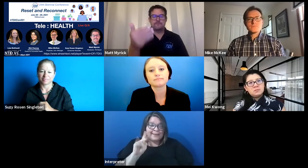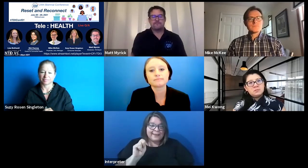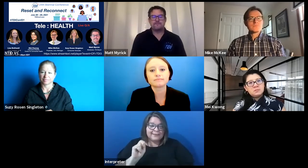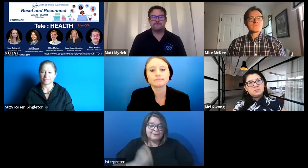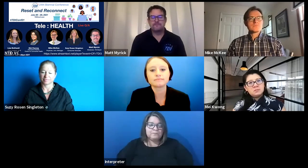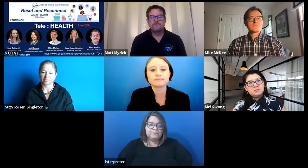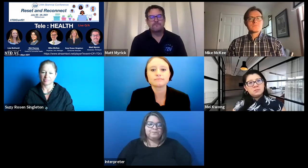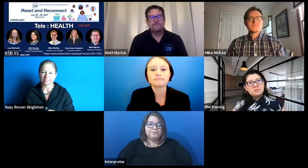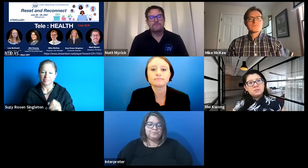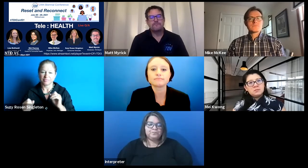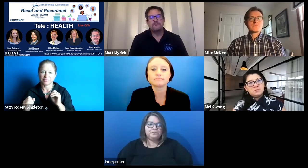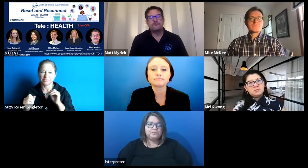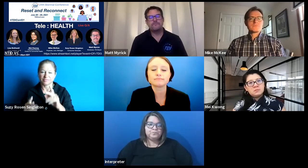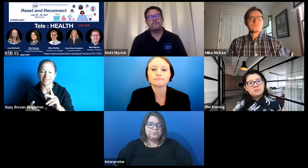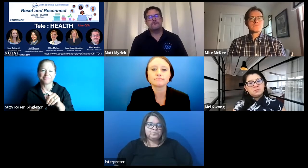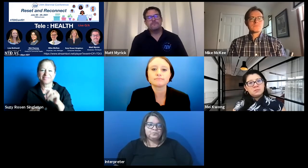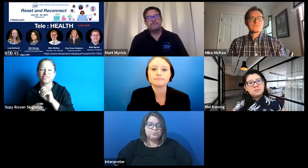said.